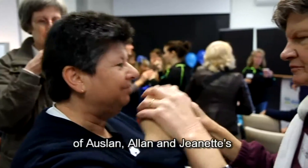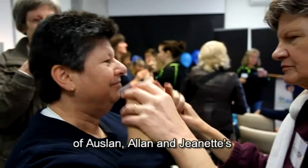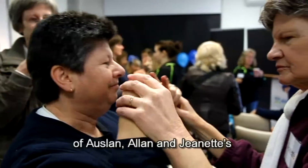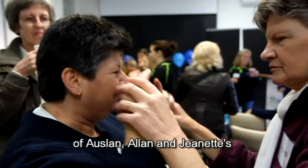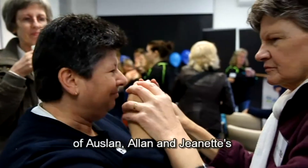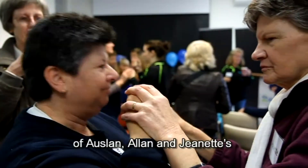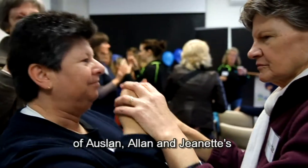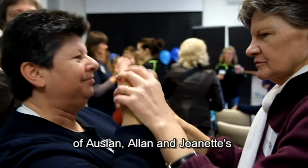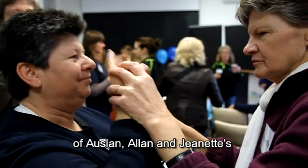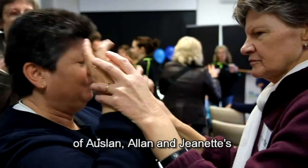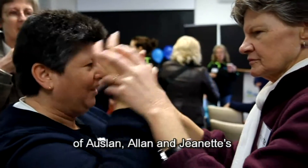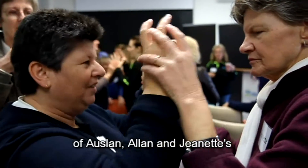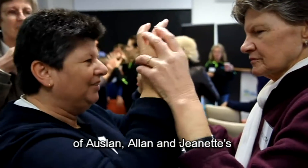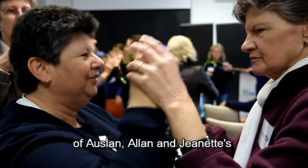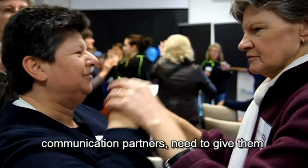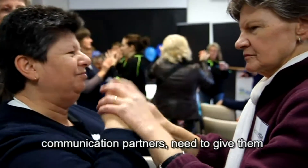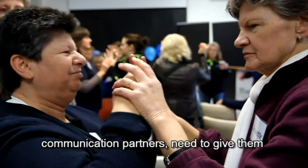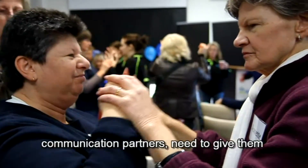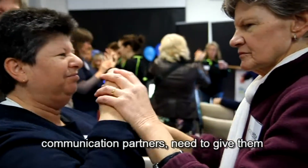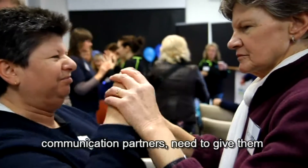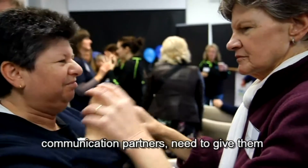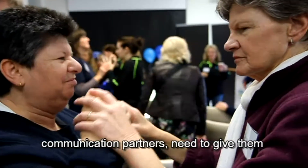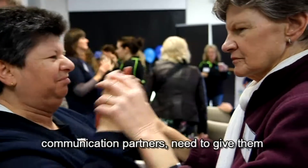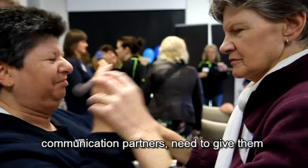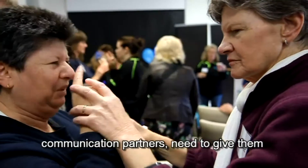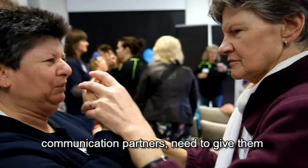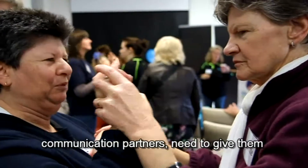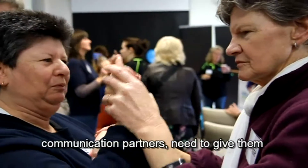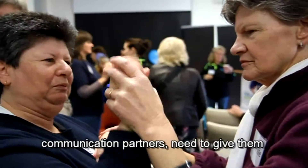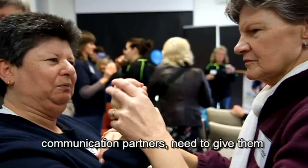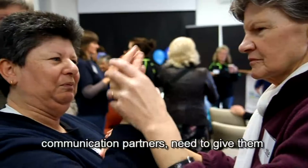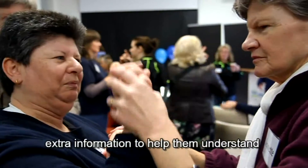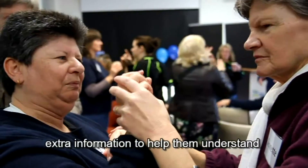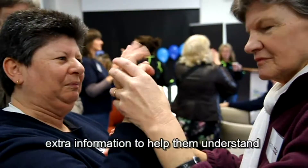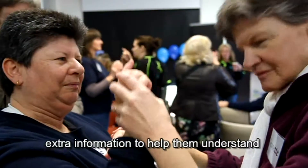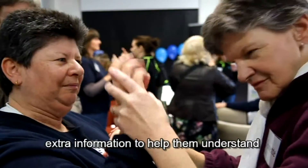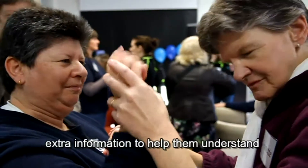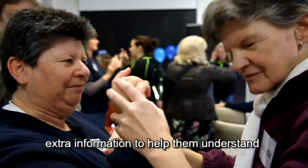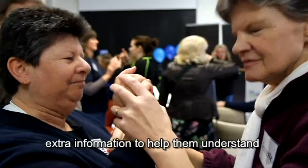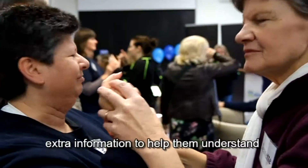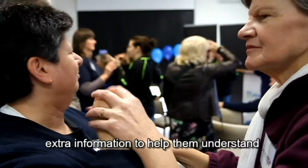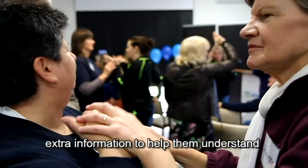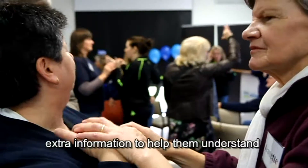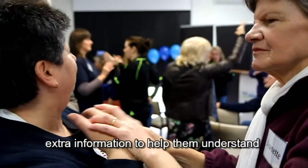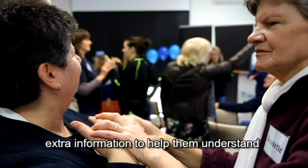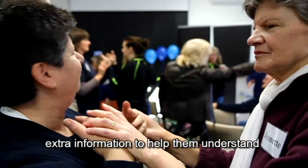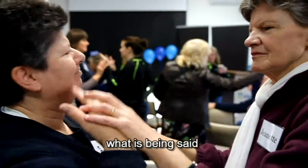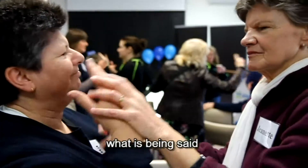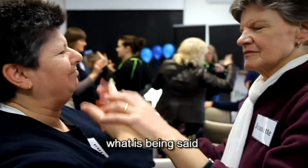of Auslan, Alan and Jeanette's communication partners need to give them extra information to help them understand what is